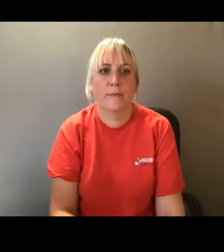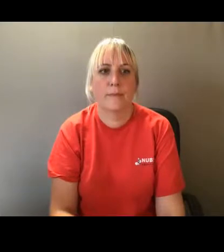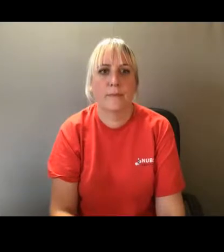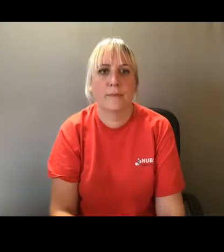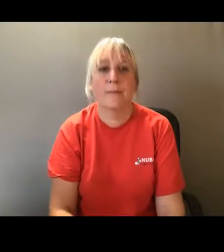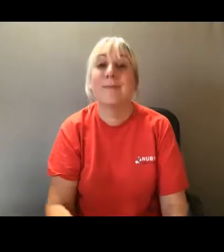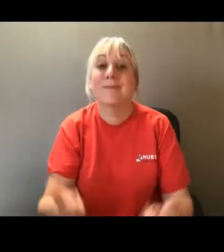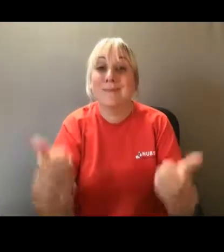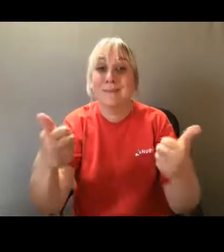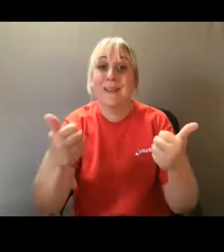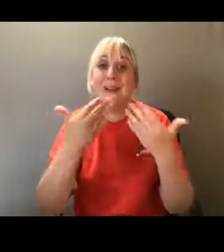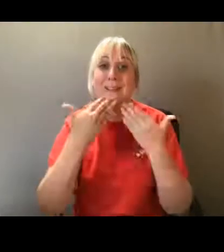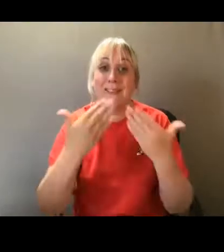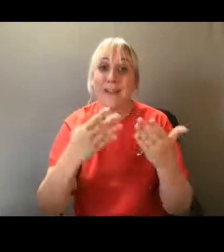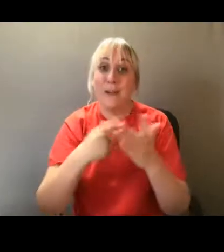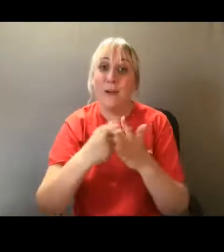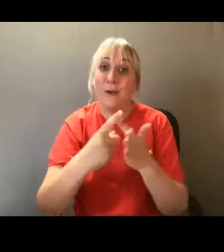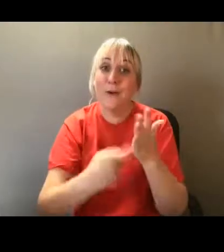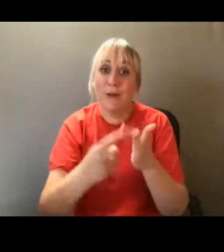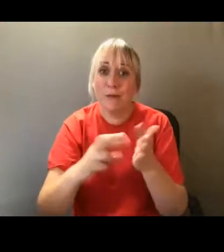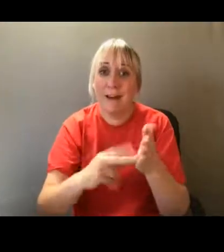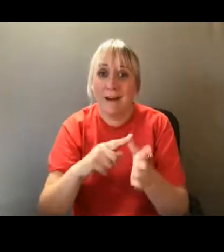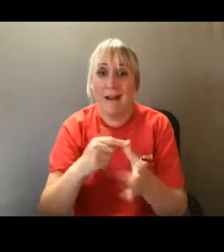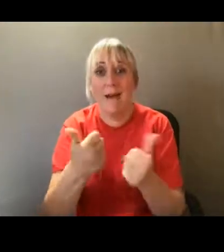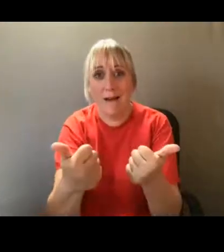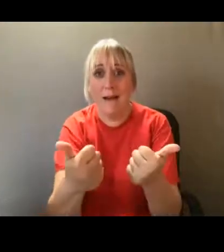Thank you, Karina. That was very